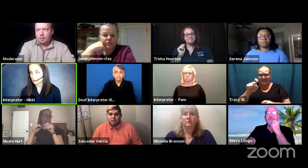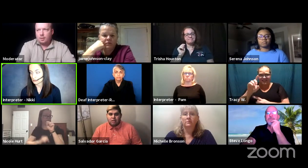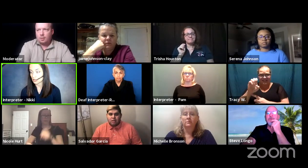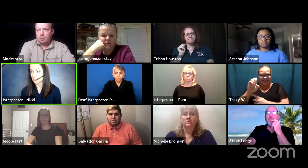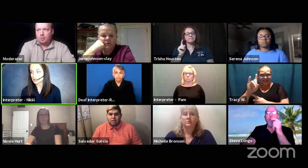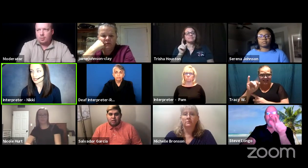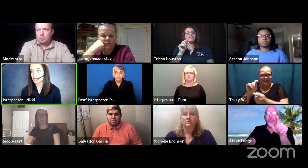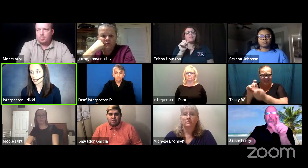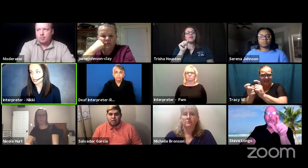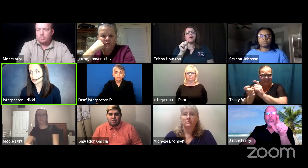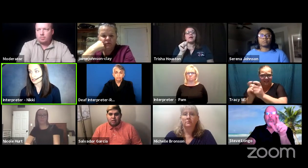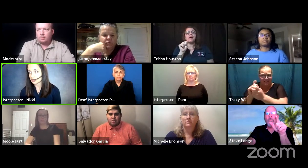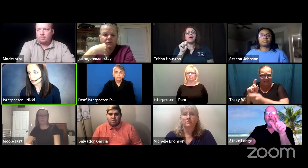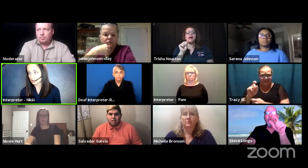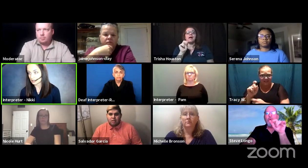There is an edit that is needed.